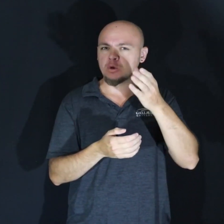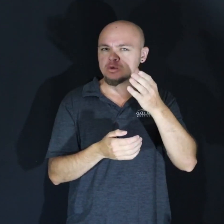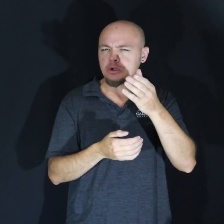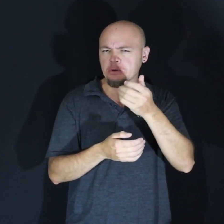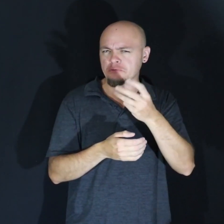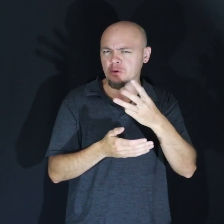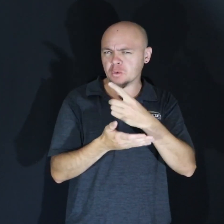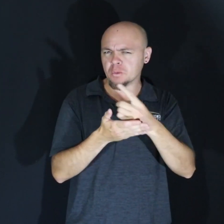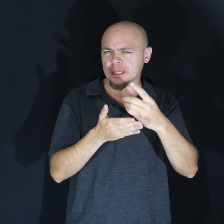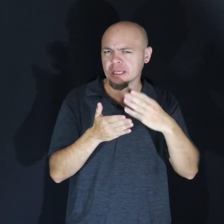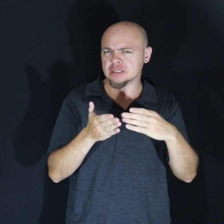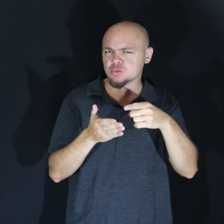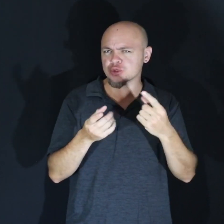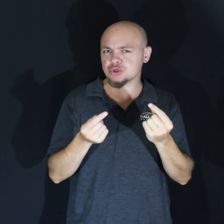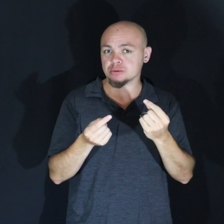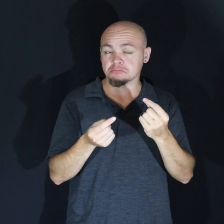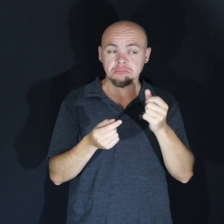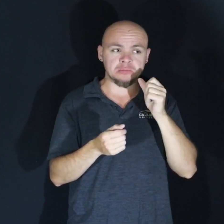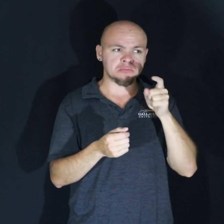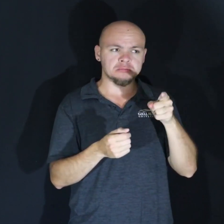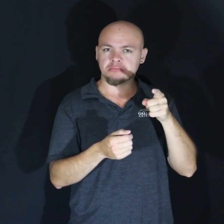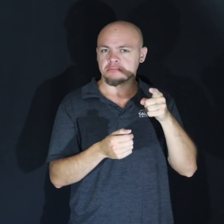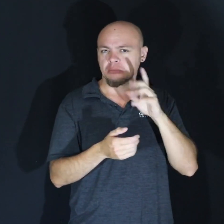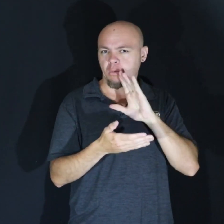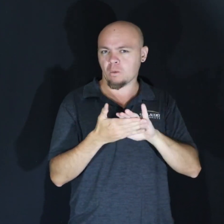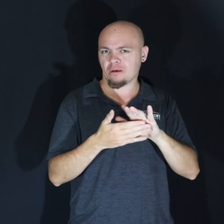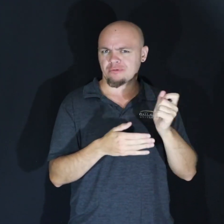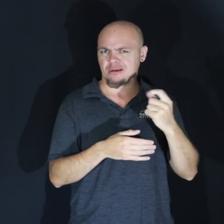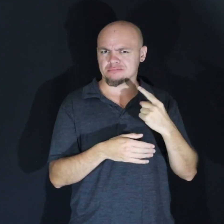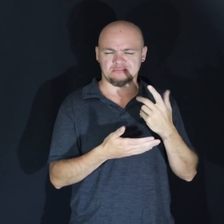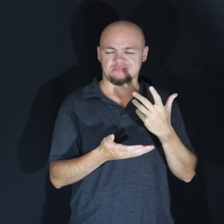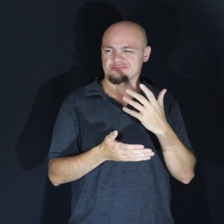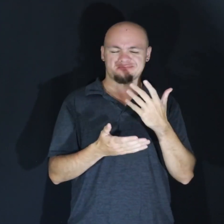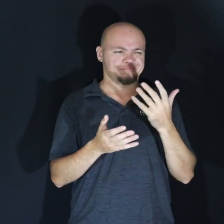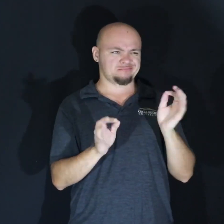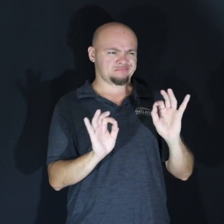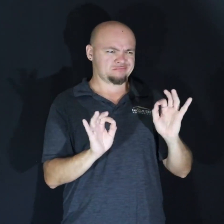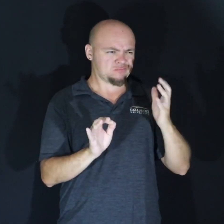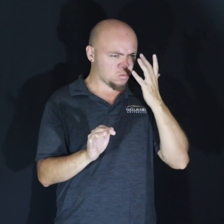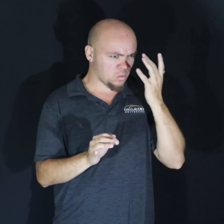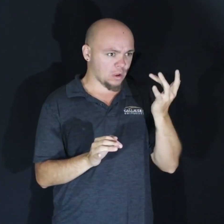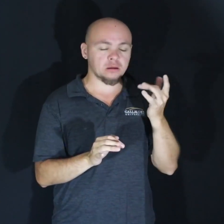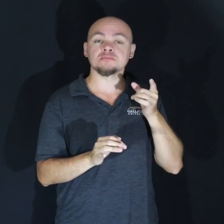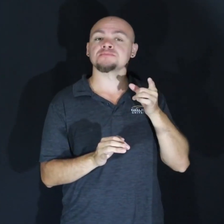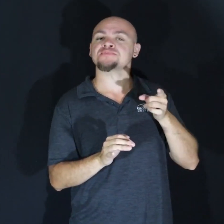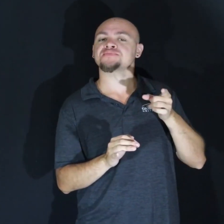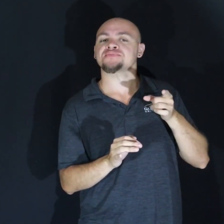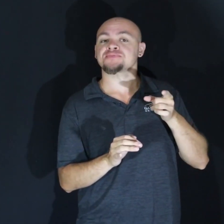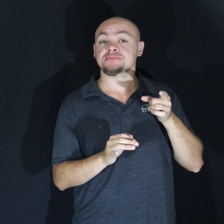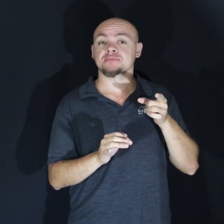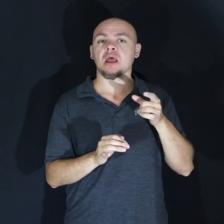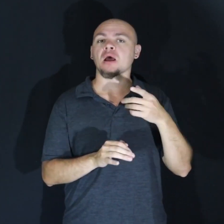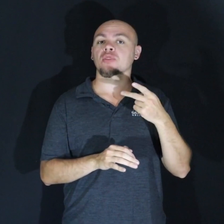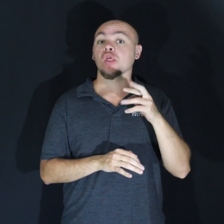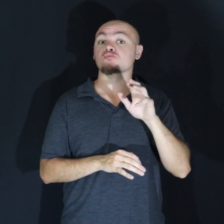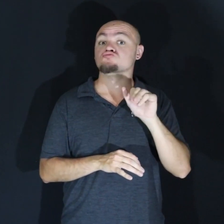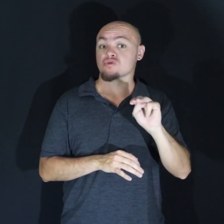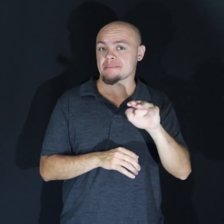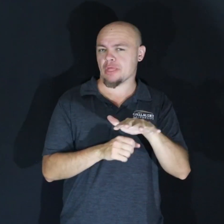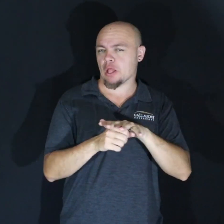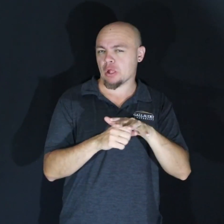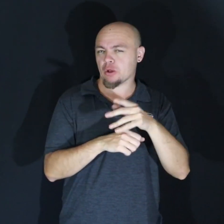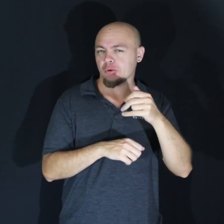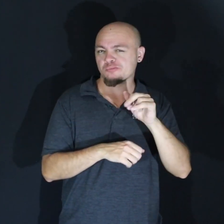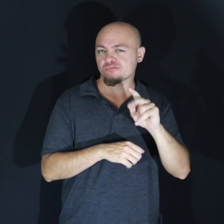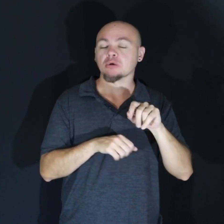asked me. Not much, I don't think. Why? It turns out that she'd been pushing the pram in the local park when a